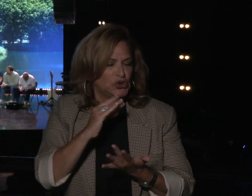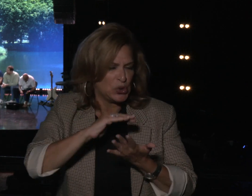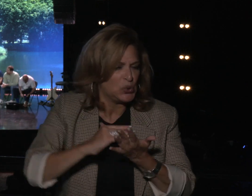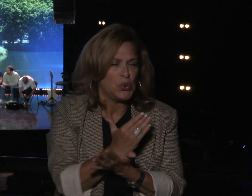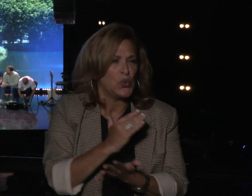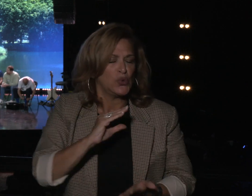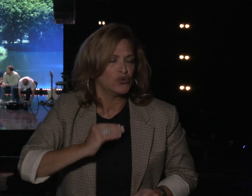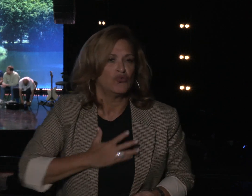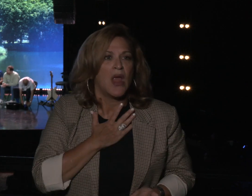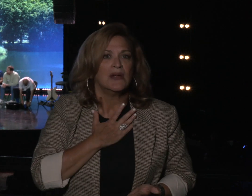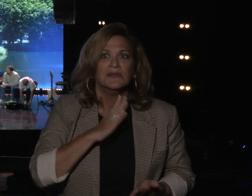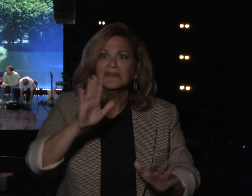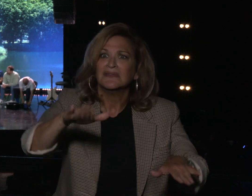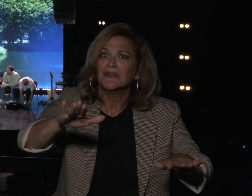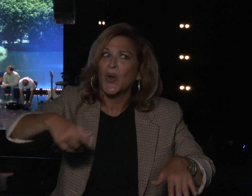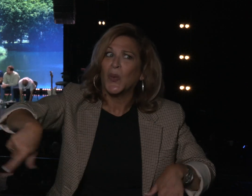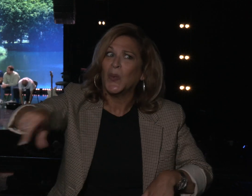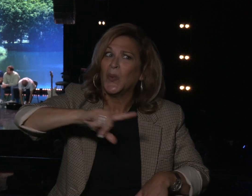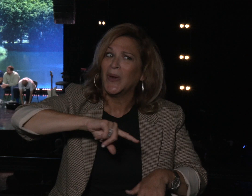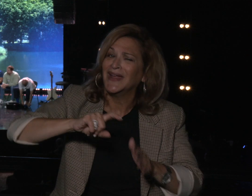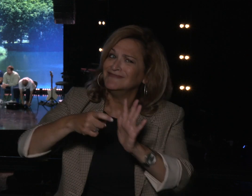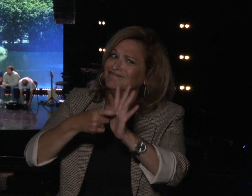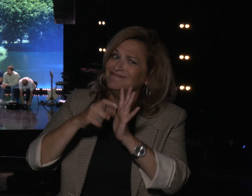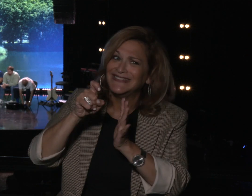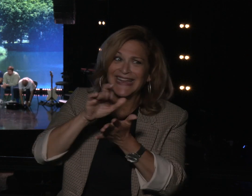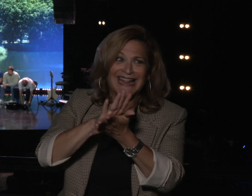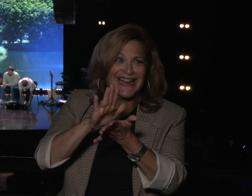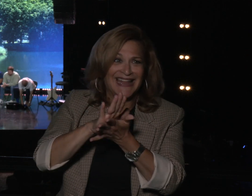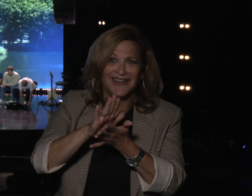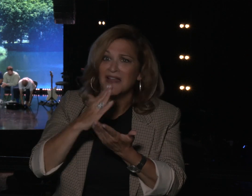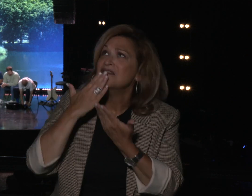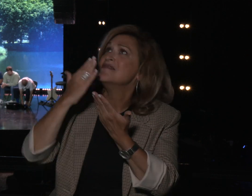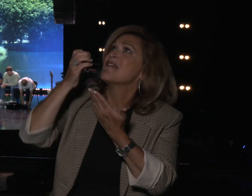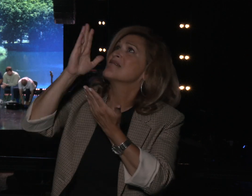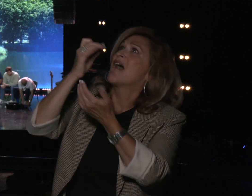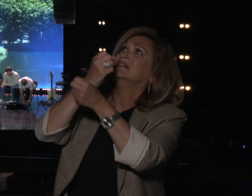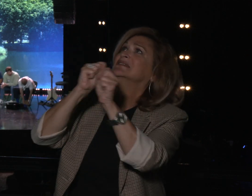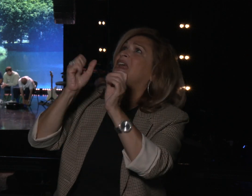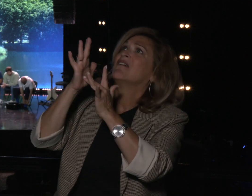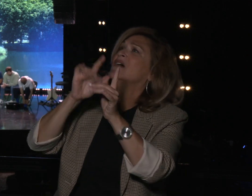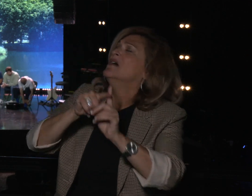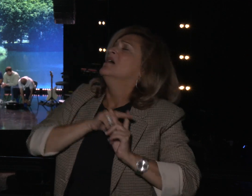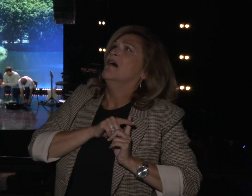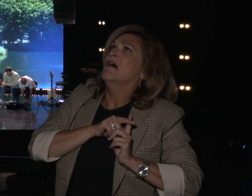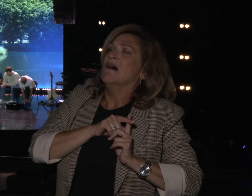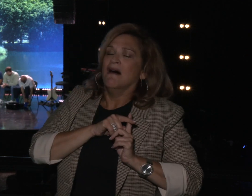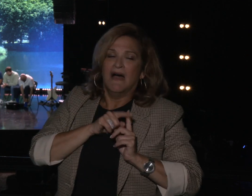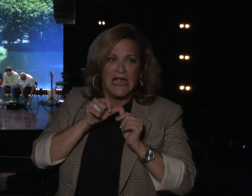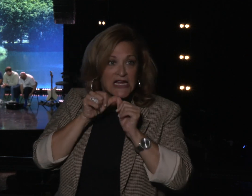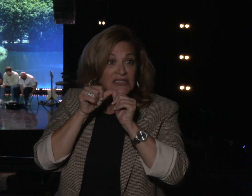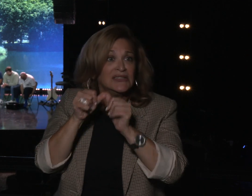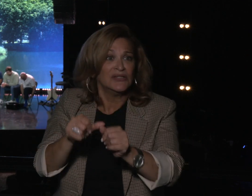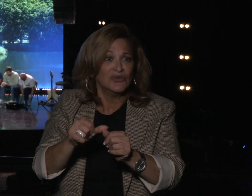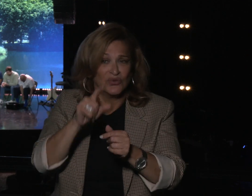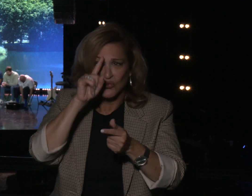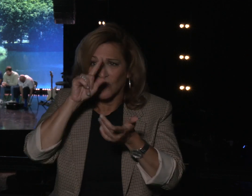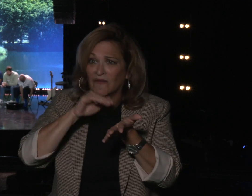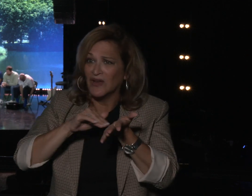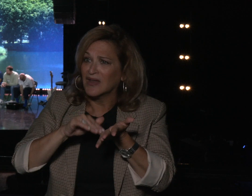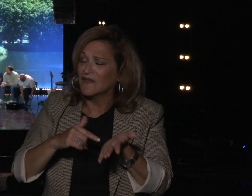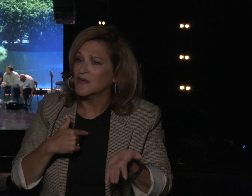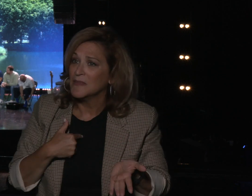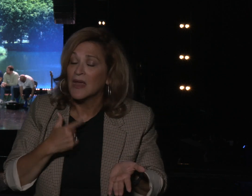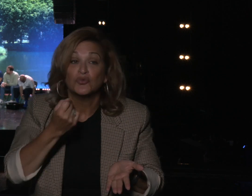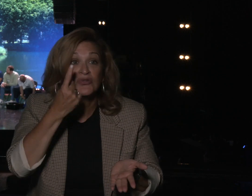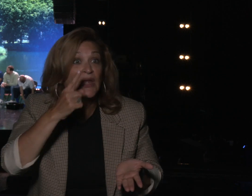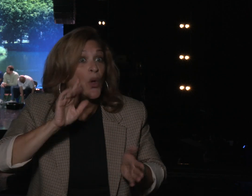cleansing? I thank God he saved me. I thank God he forgives me and he continues to forgive me. Listen, we all mess